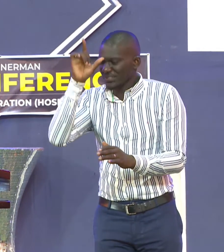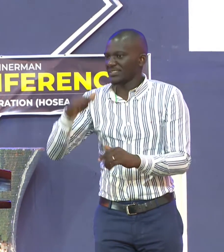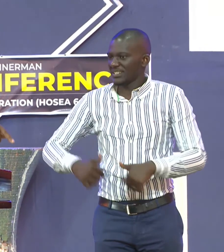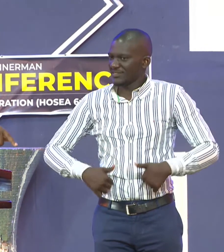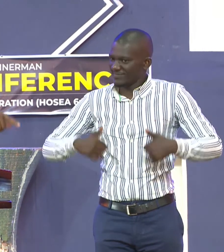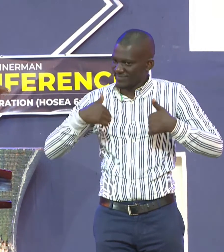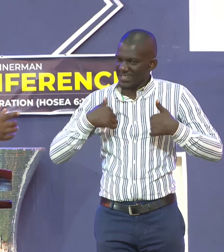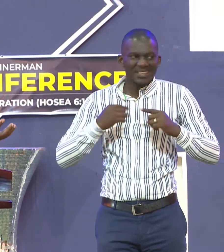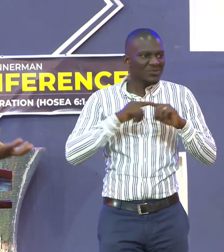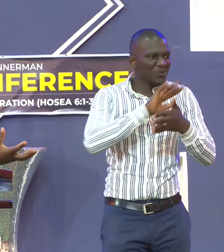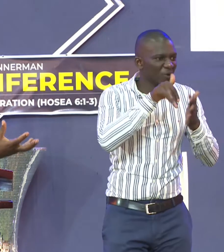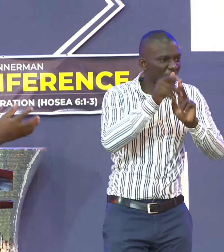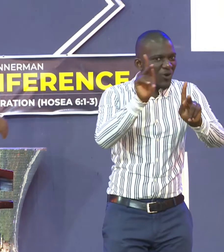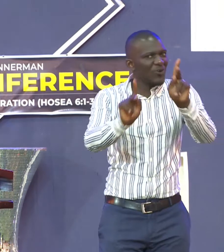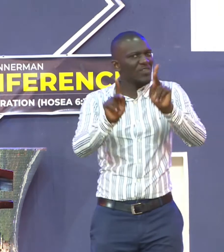lesson